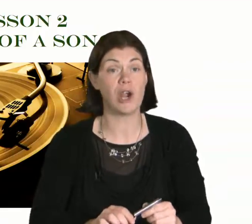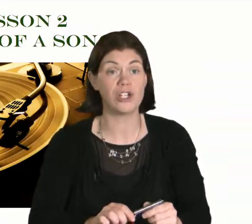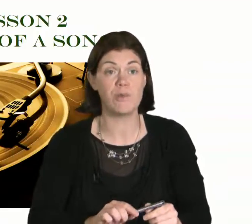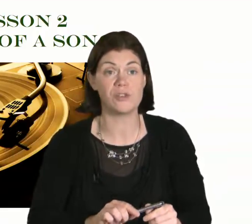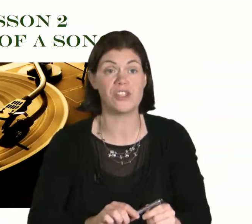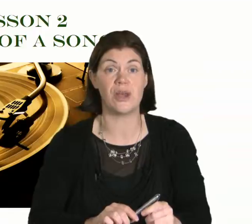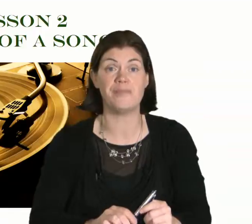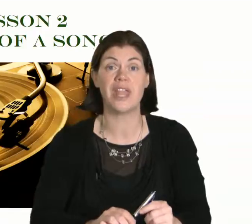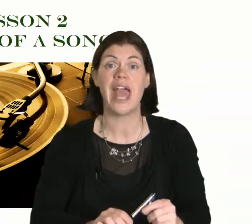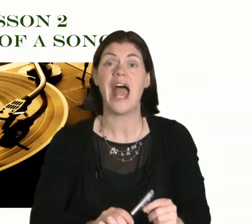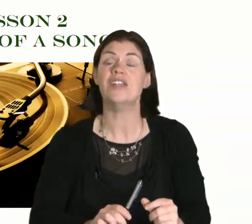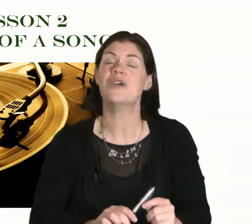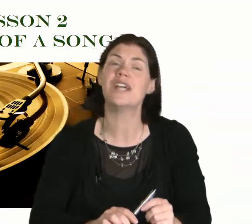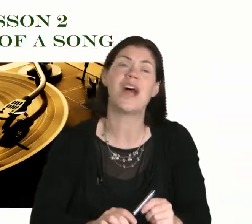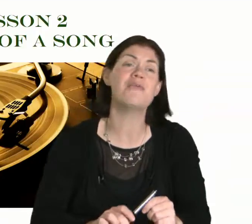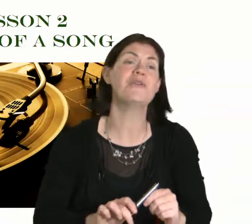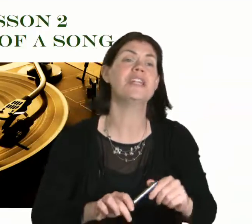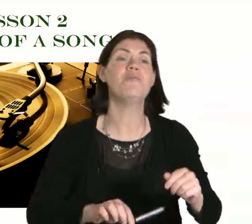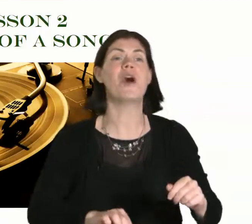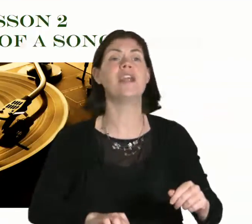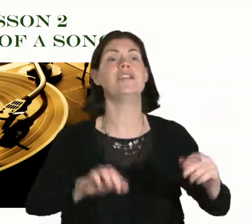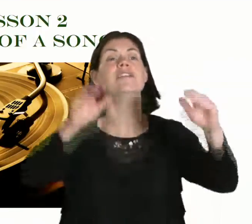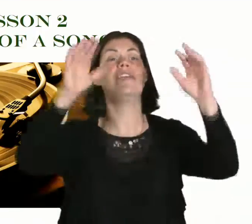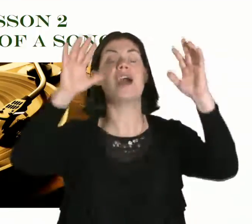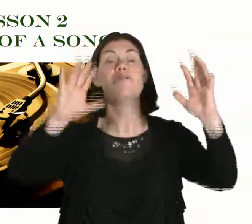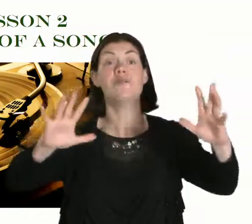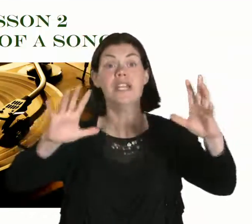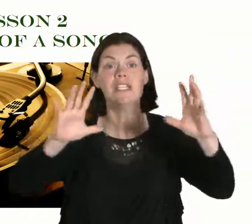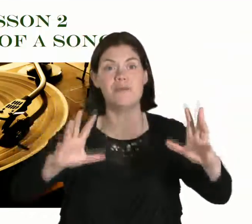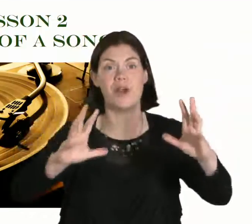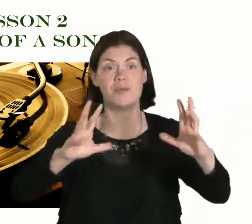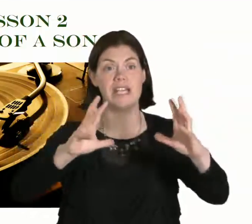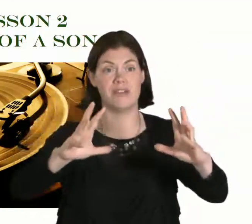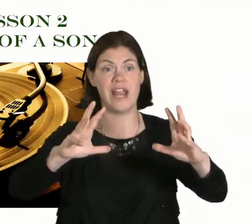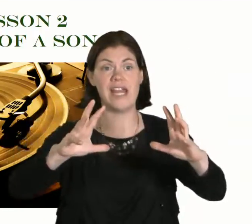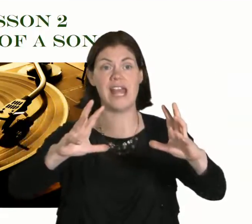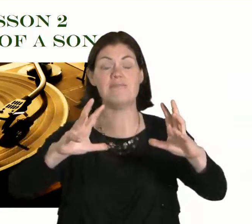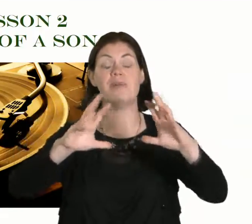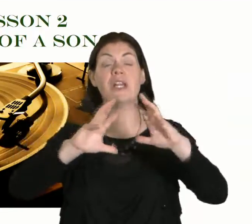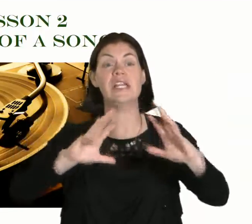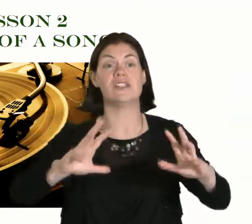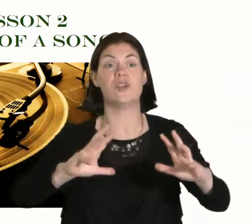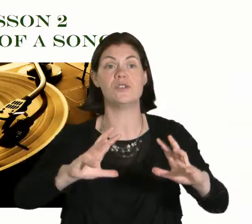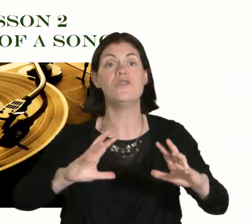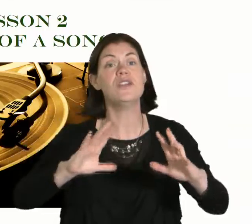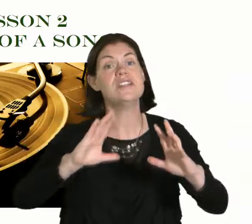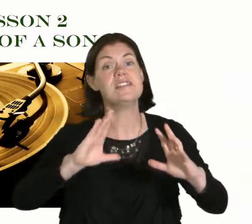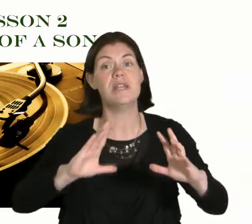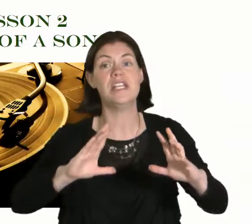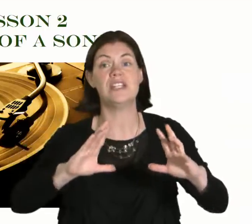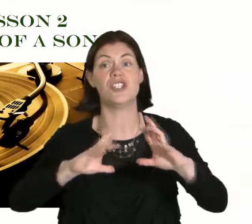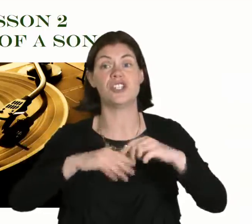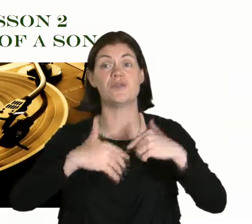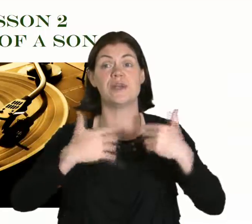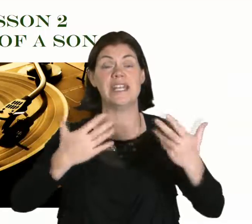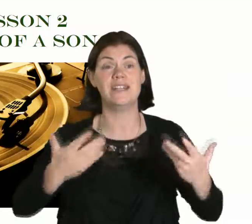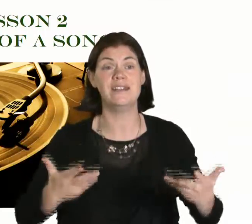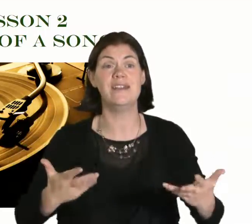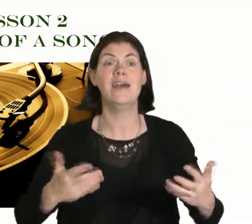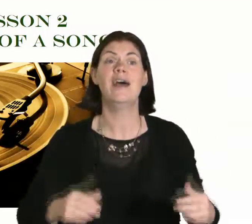have marked most of them, and you guys, I really want to reiterate, and please, those of you that submitted it